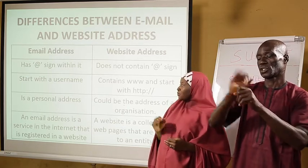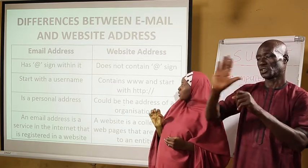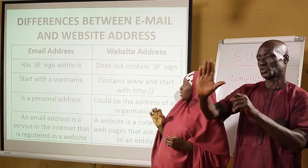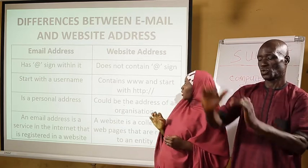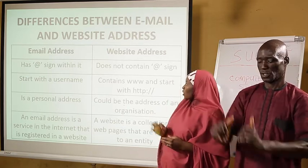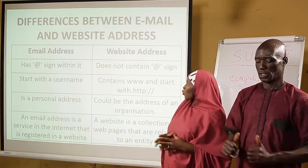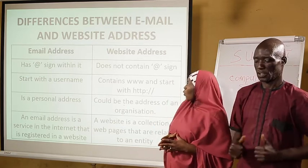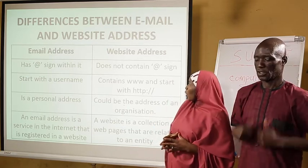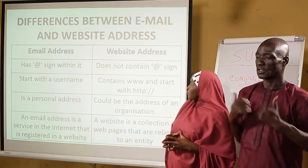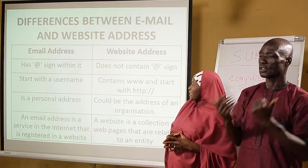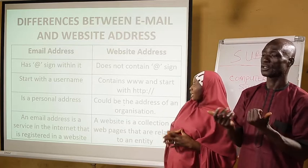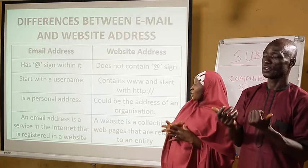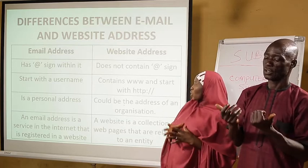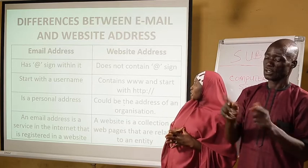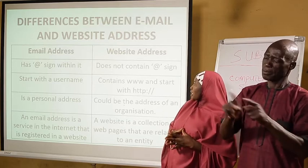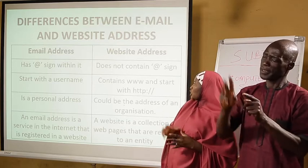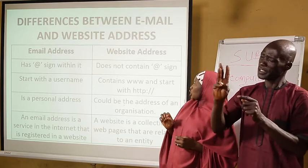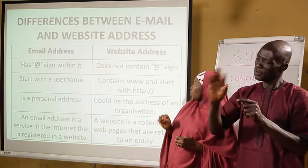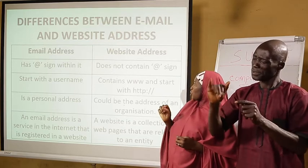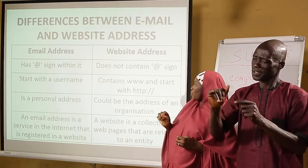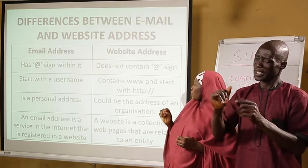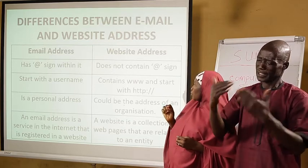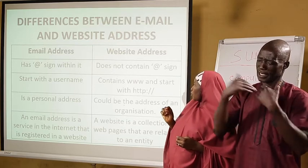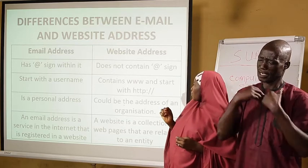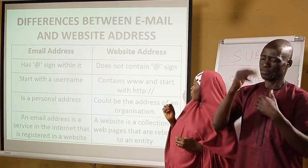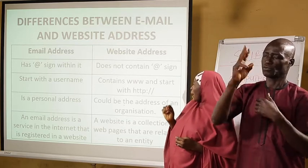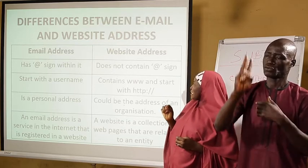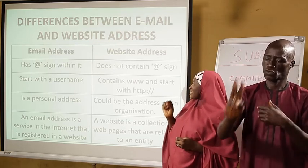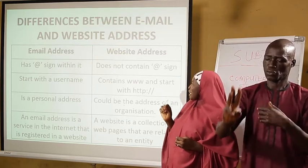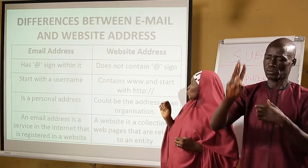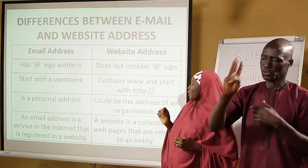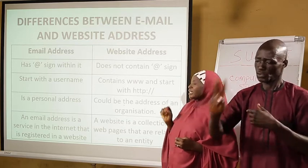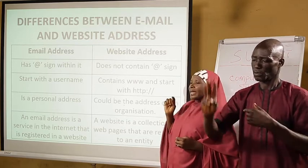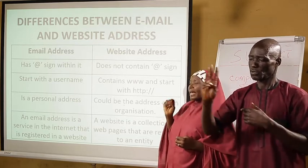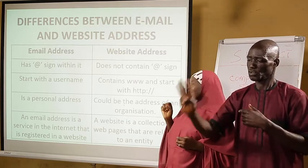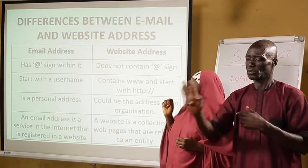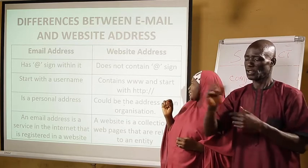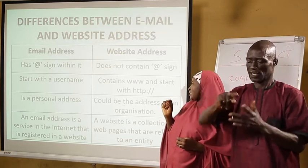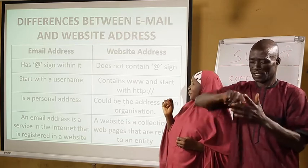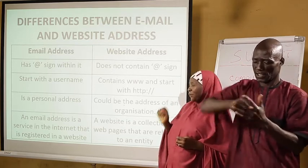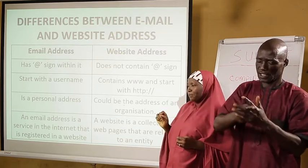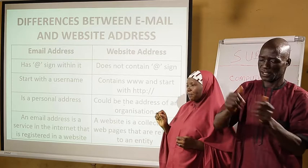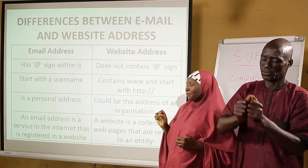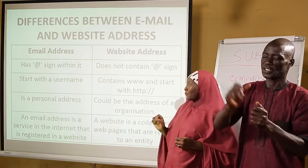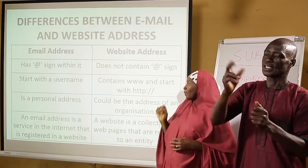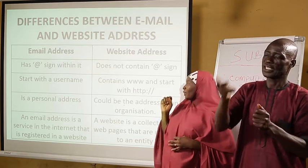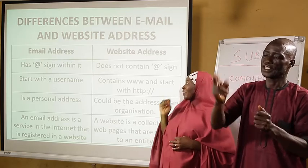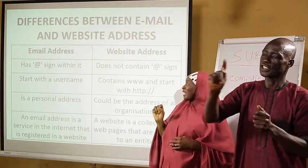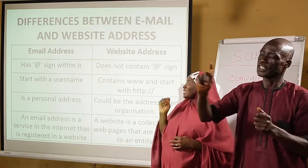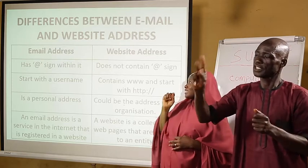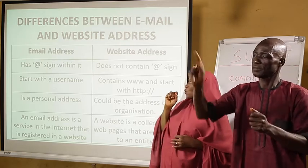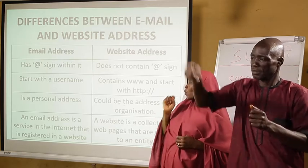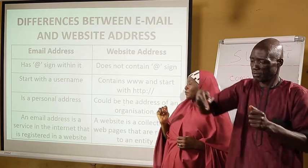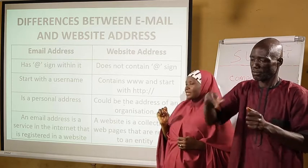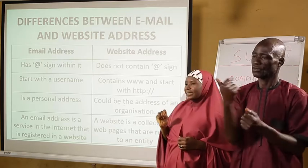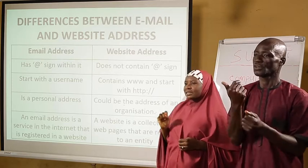address. Website contains www and starts with http.